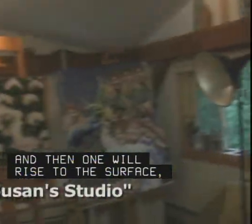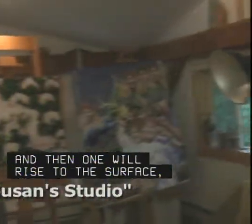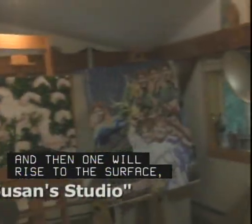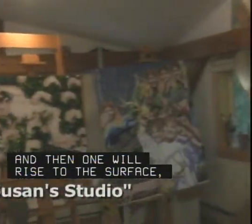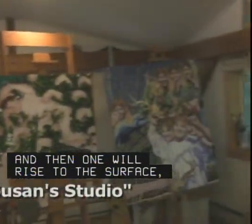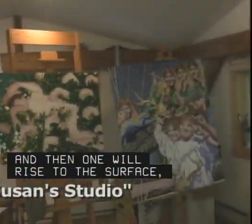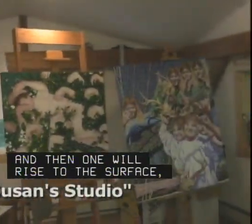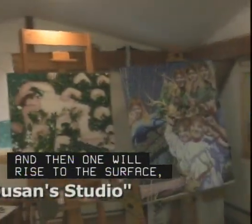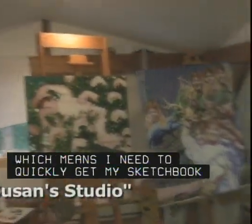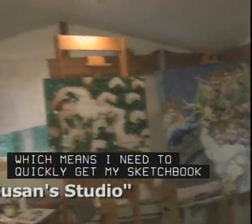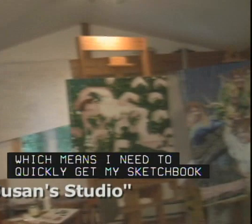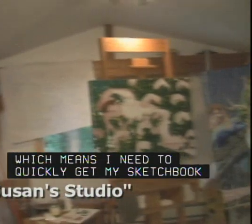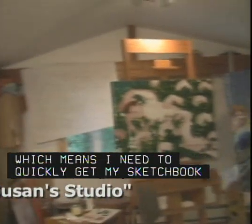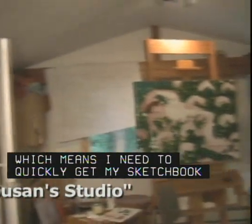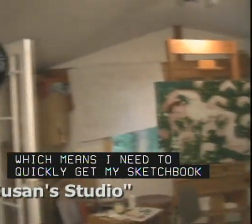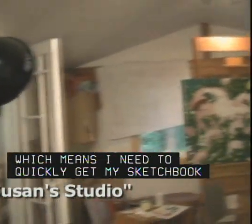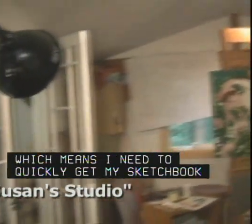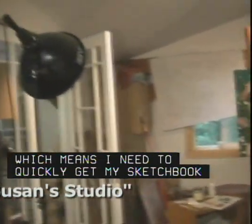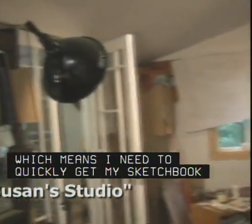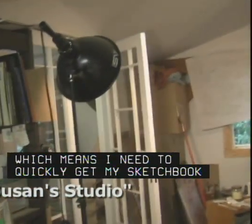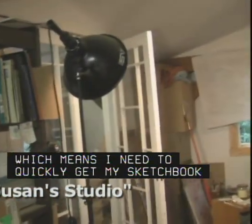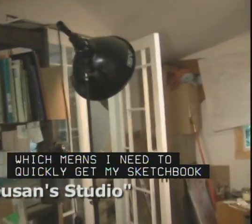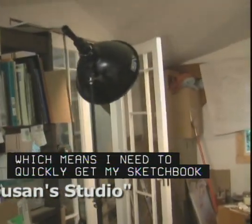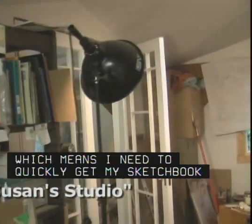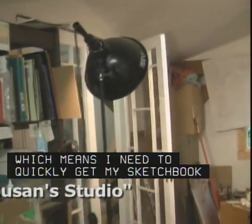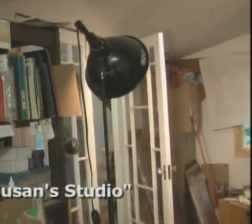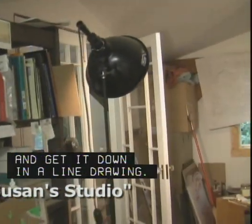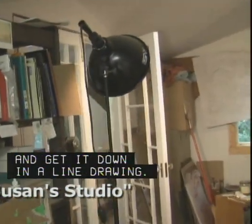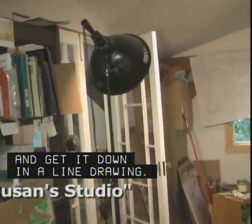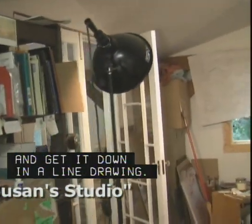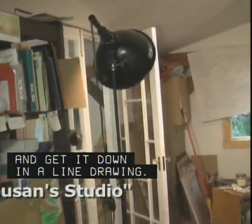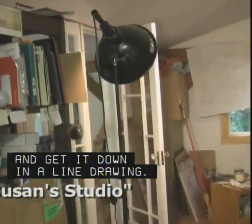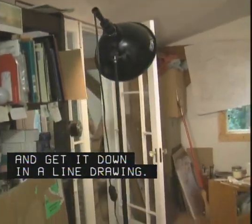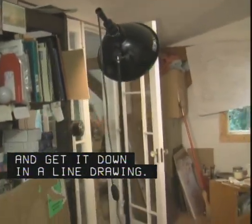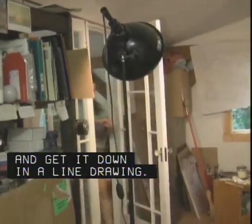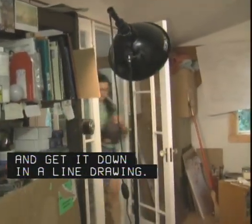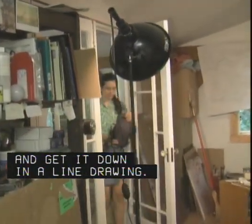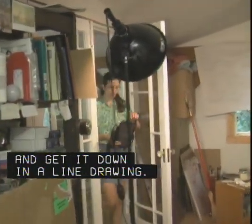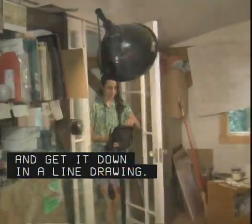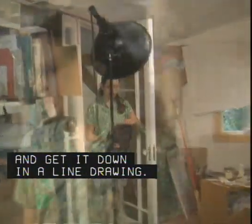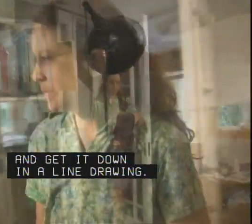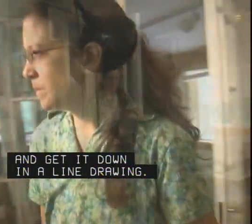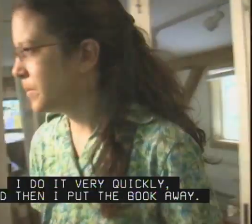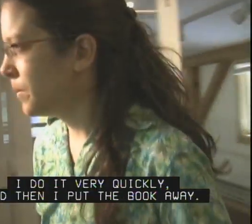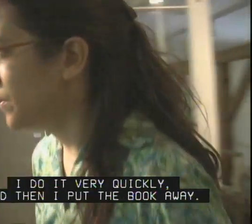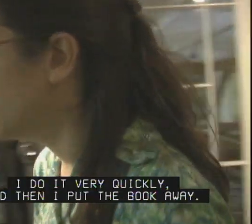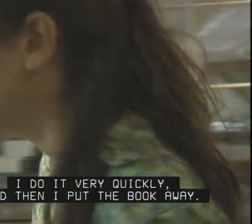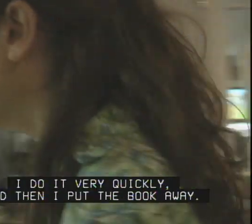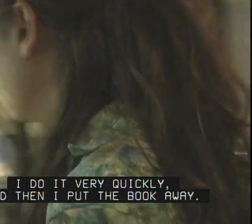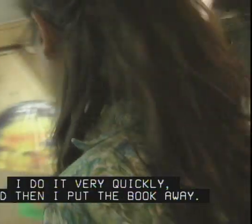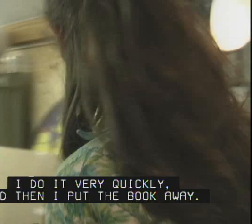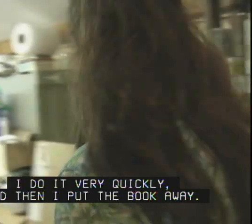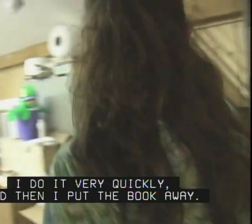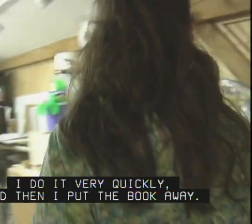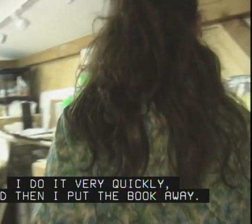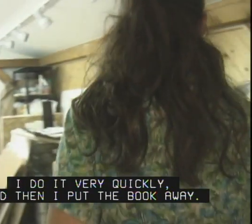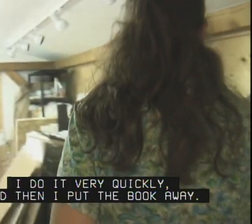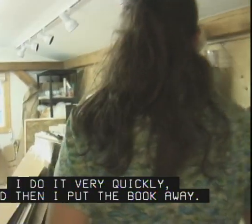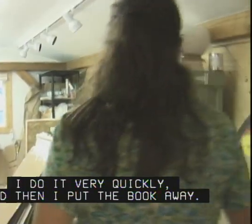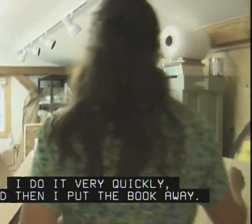to the surface, which means I need to quickly get my sketchbook and get it down in a line drawing. I do it very quickly, and then I put the book